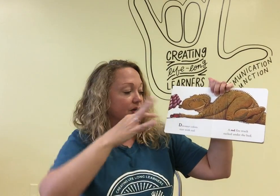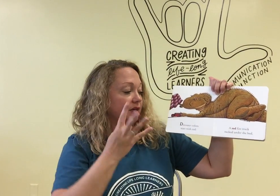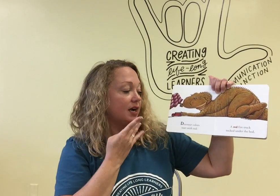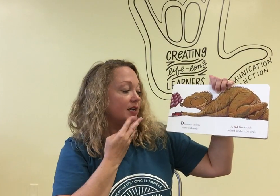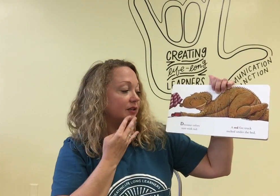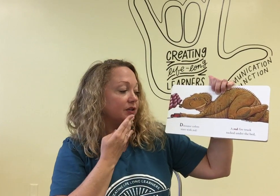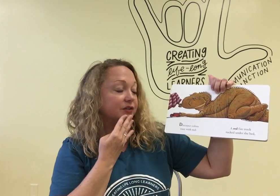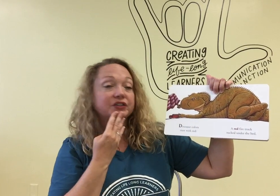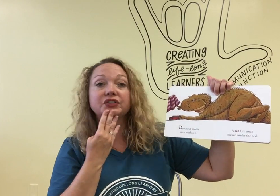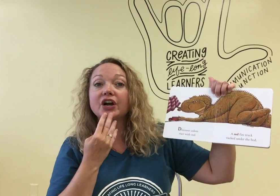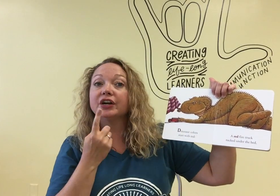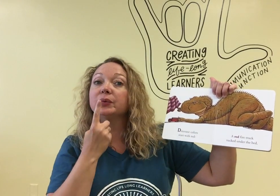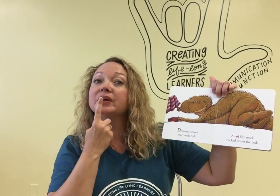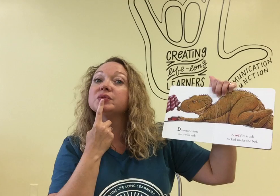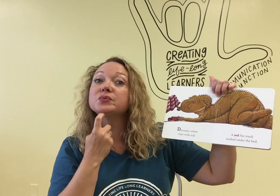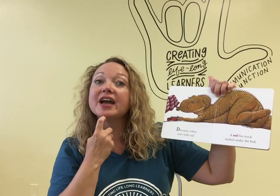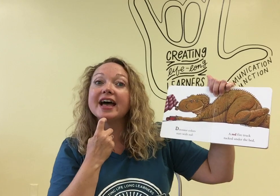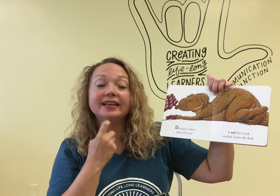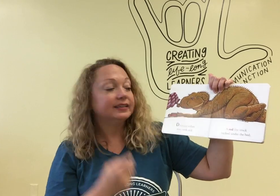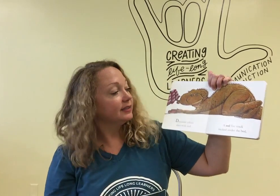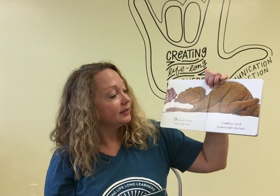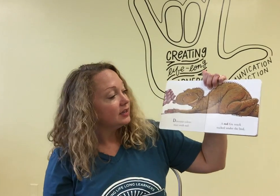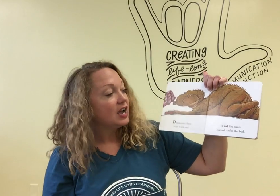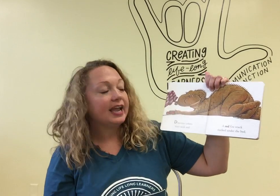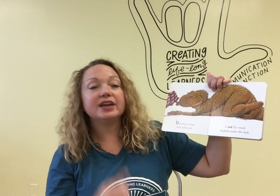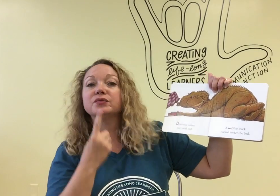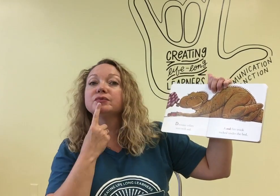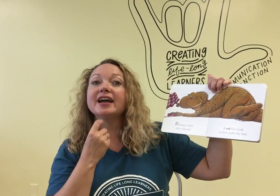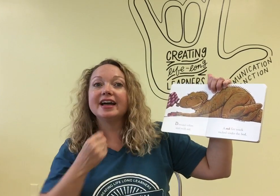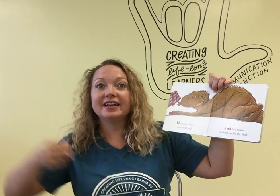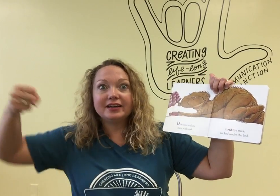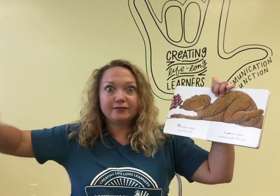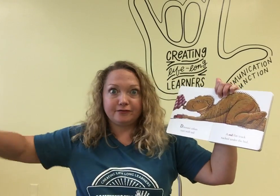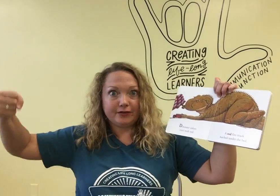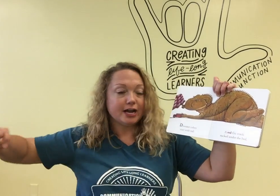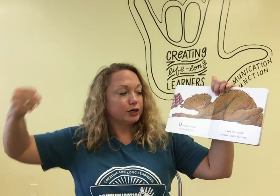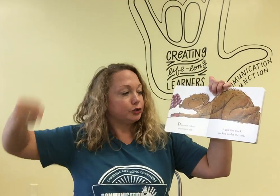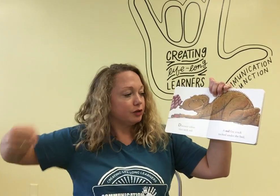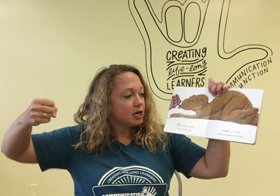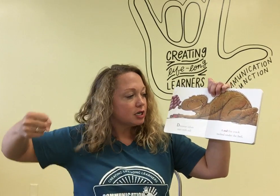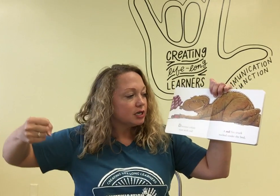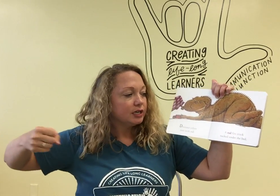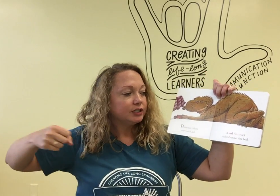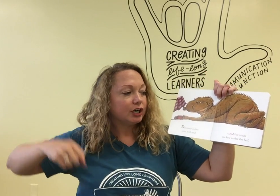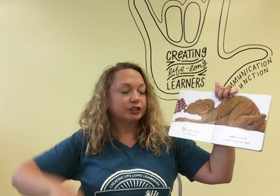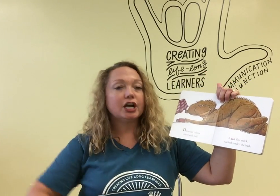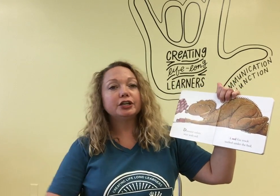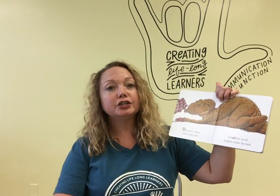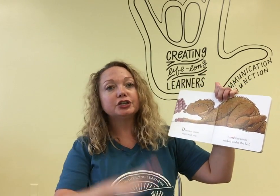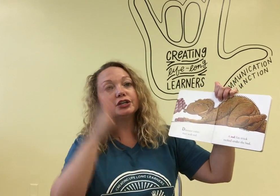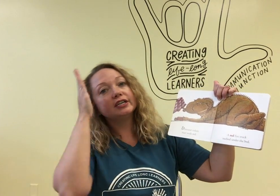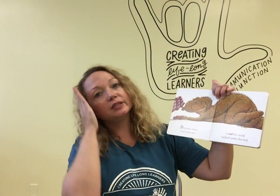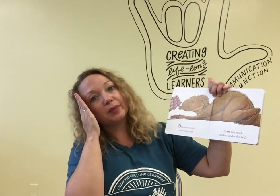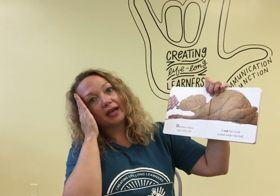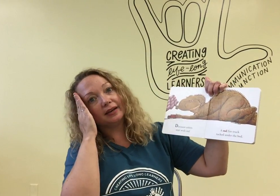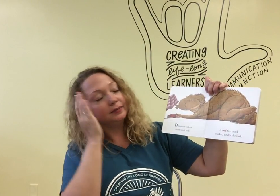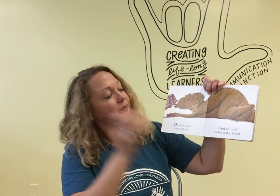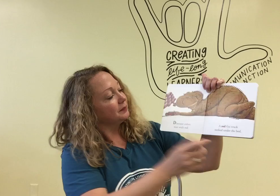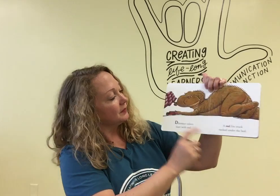dinosaur colors start with red. A red fire truck tucked under his bed. You